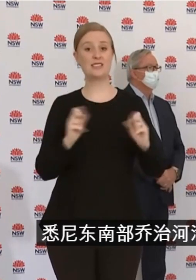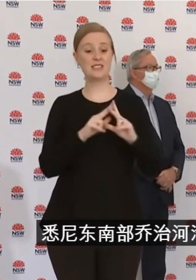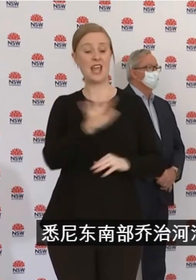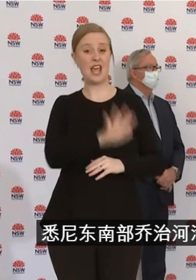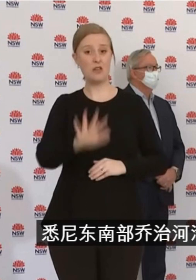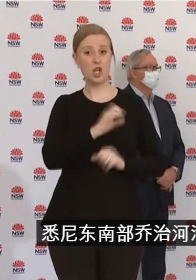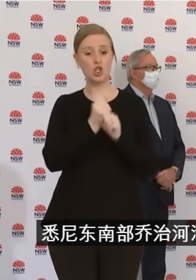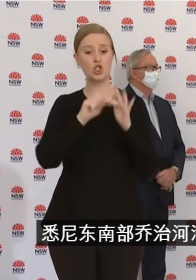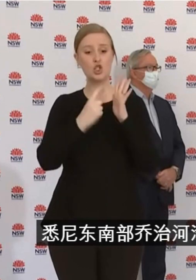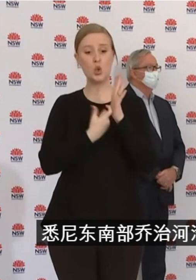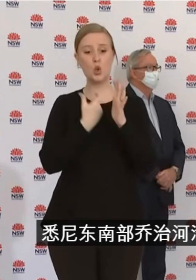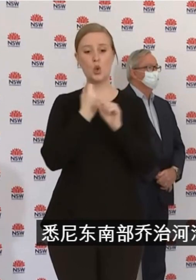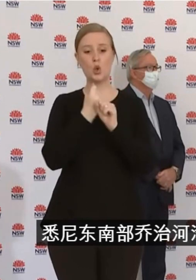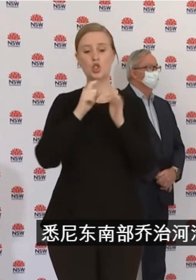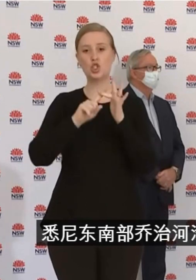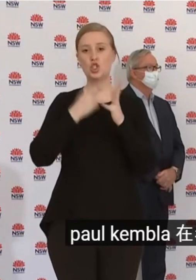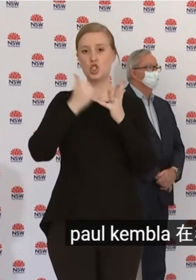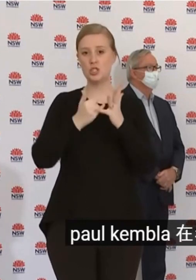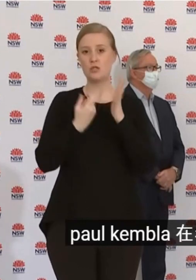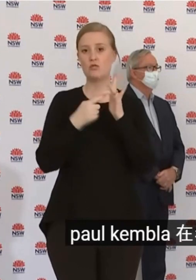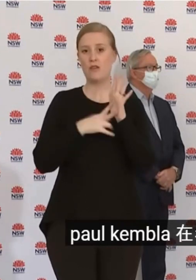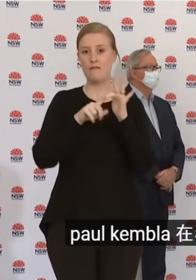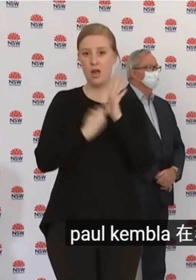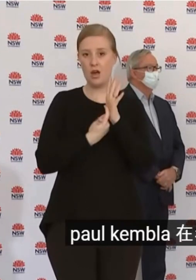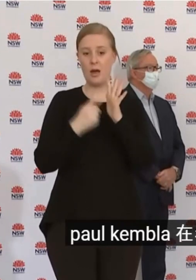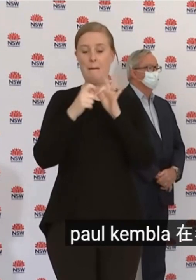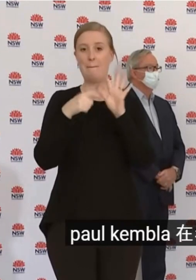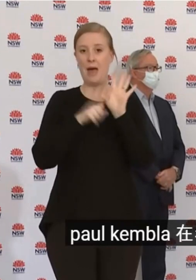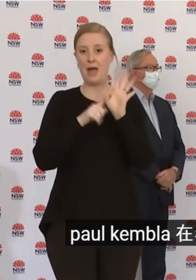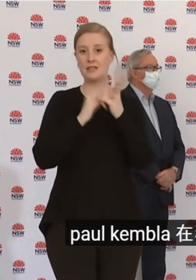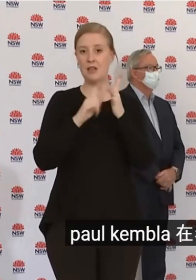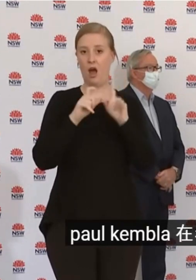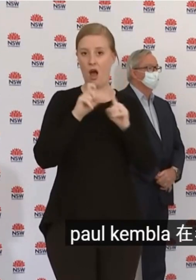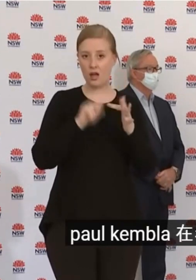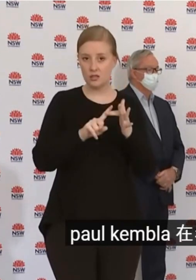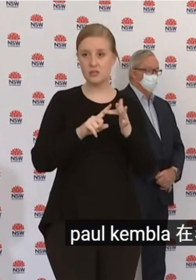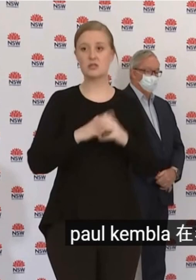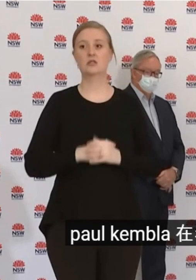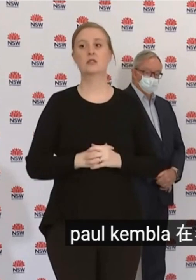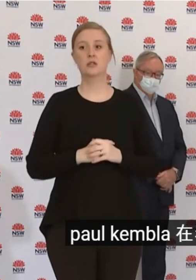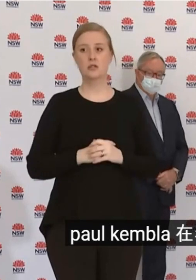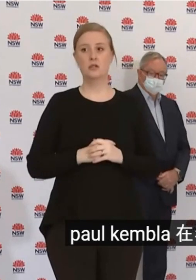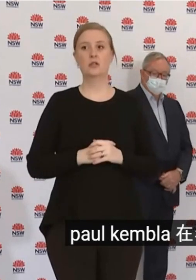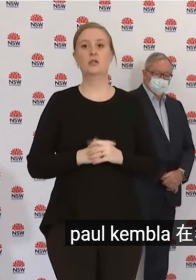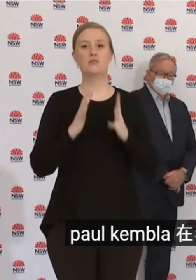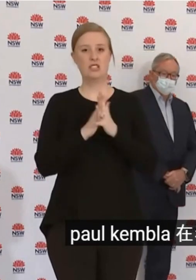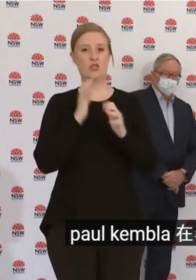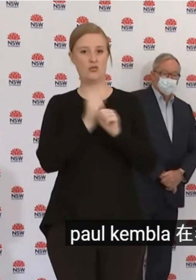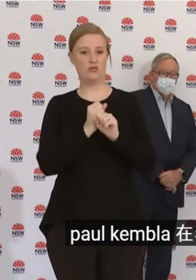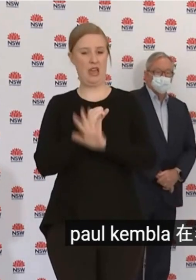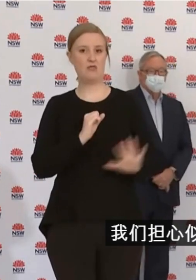Bayside, Sutherland, Haymarket, and Wollongong and Port Kembla in the Illawarra. There was an event in Pendle